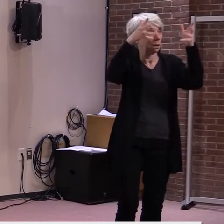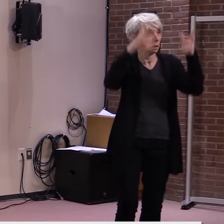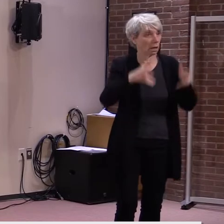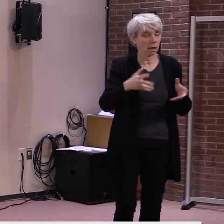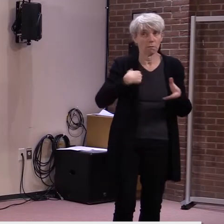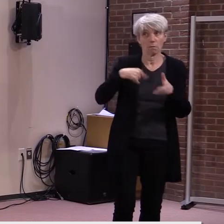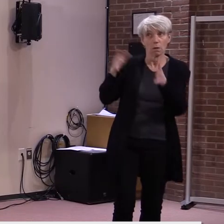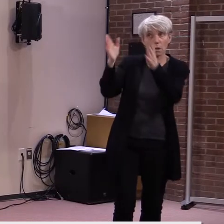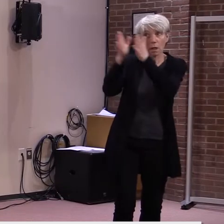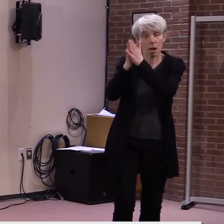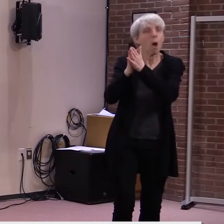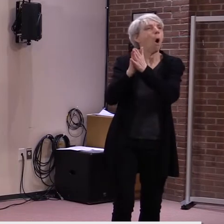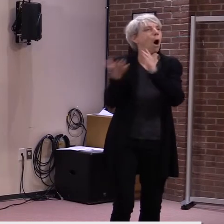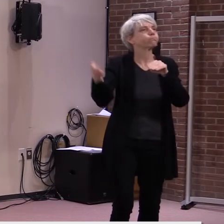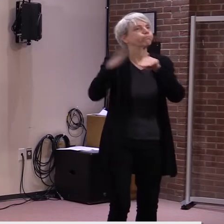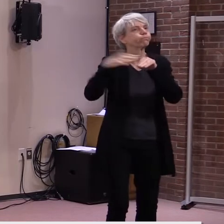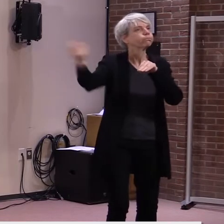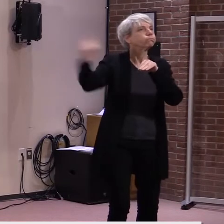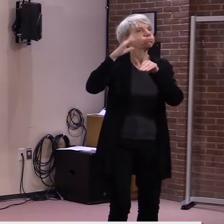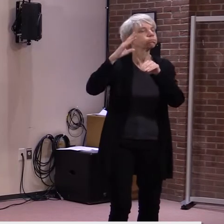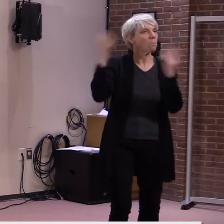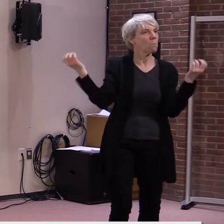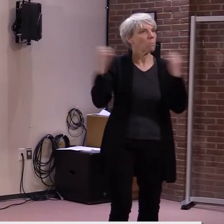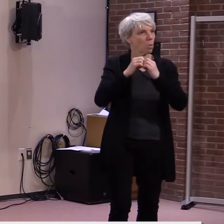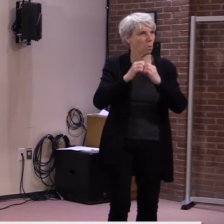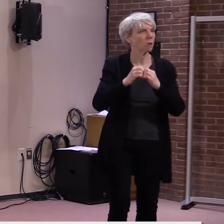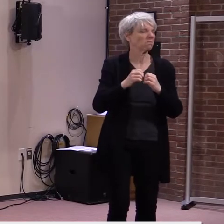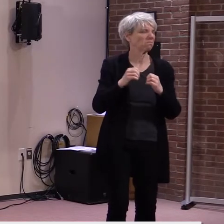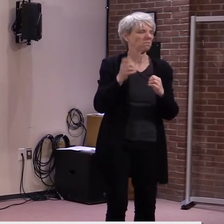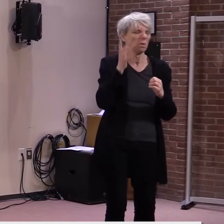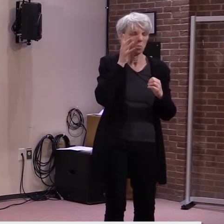allocation from that. We are requesting